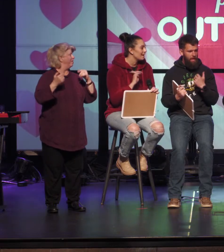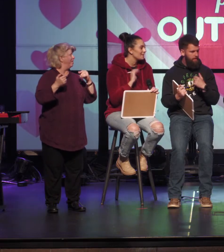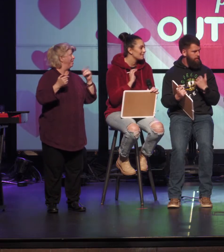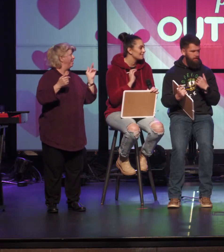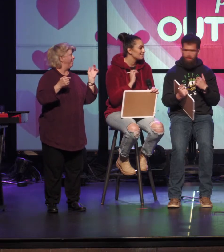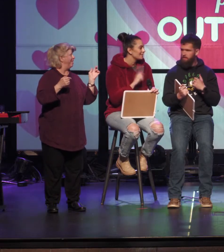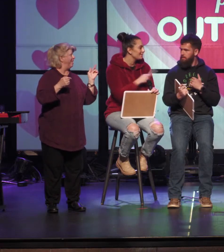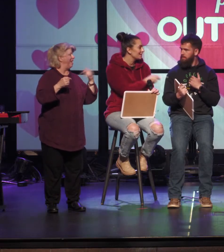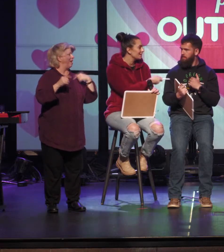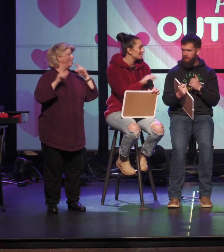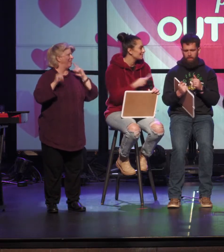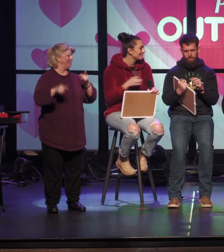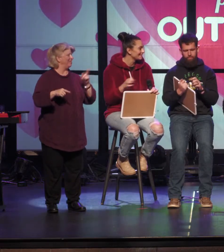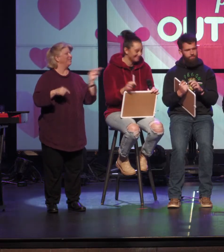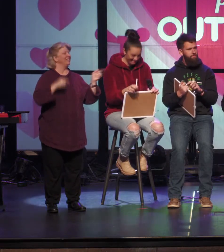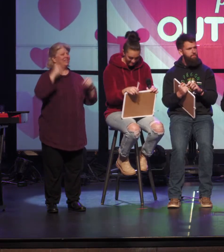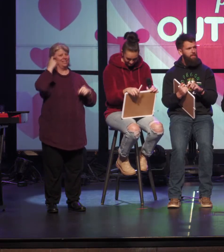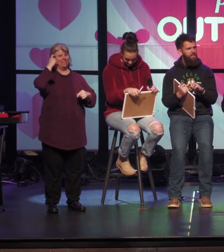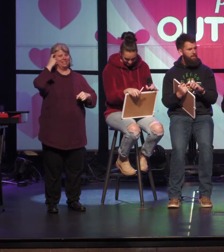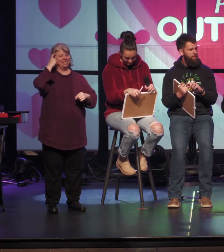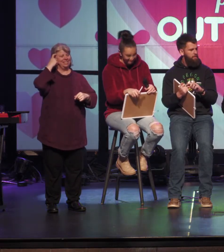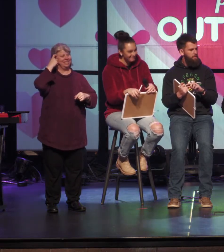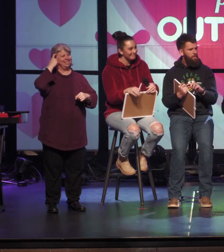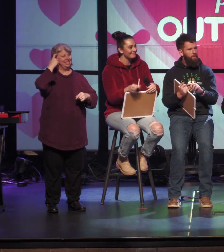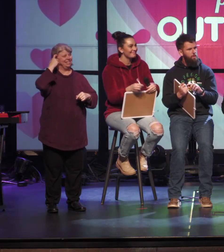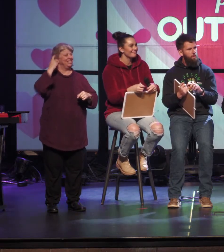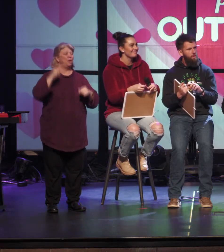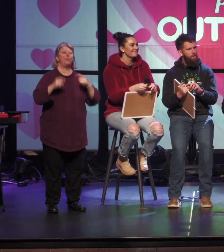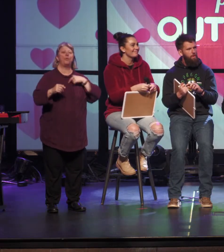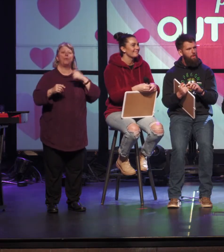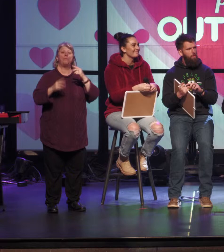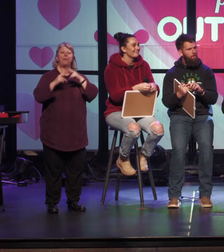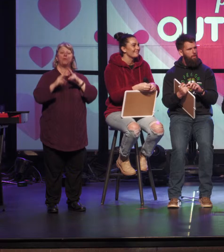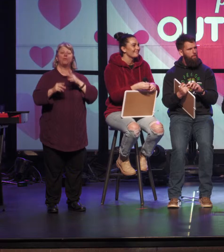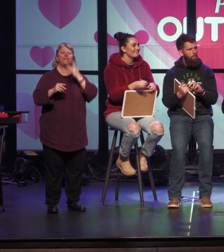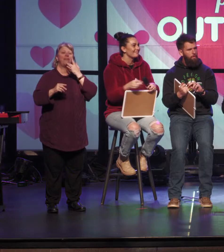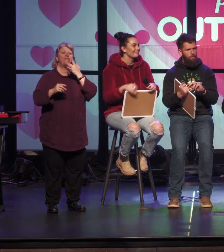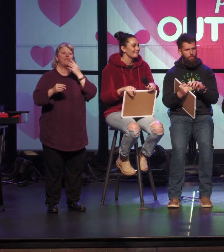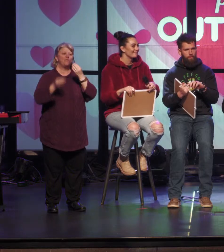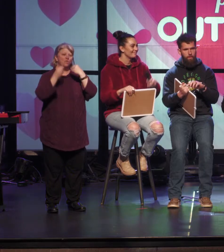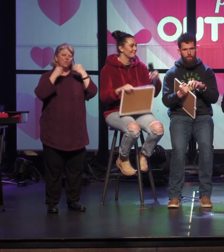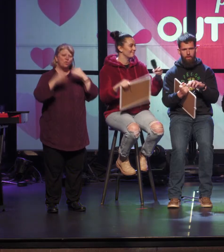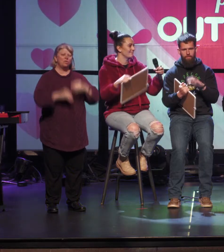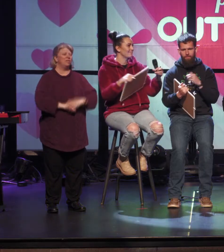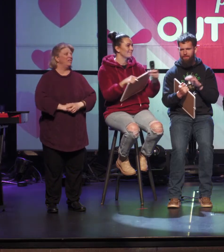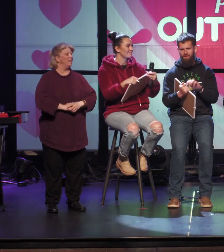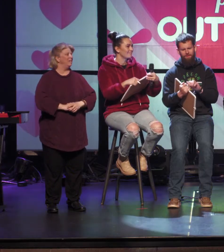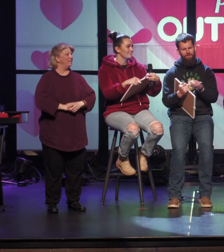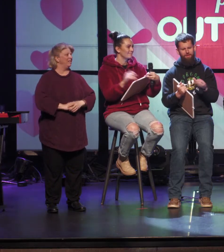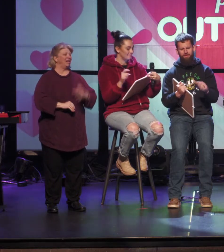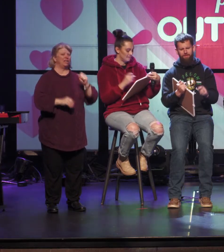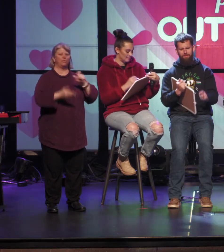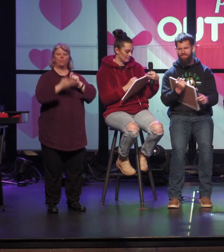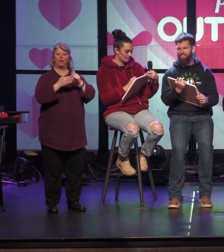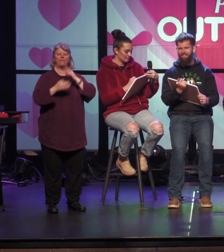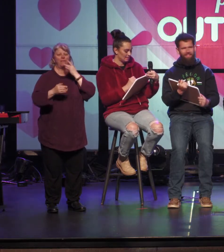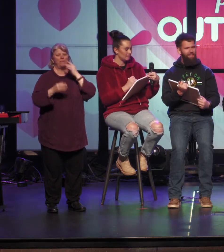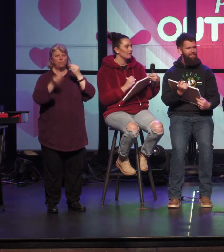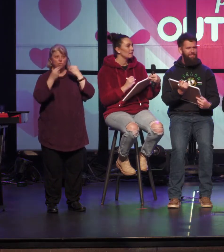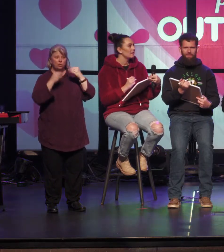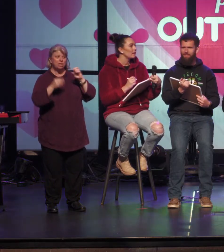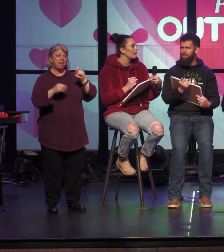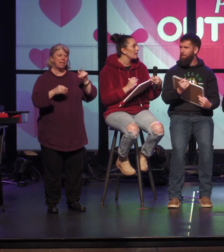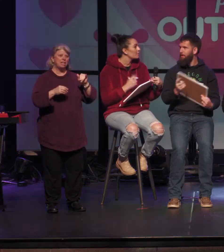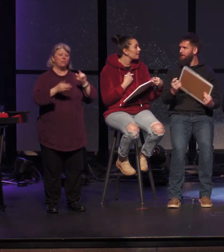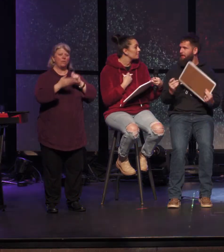forgot. I'm answering. Okay. What is your partner's favorite food? So Jess, you're writing your favorite food. Sally,